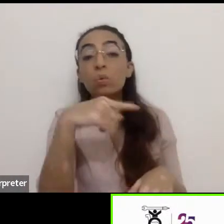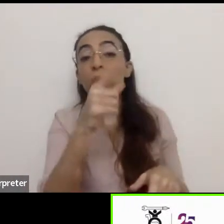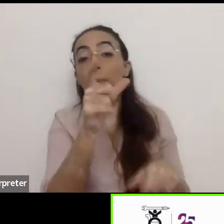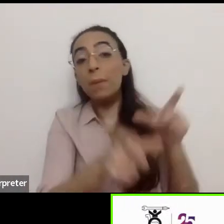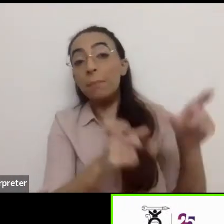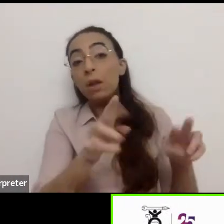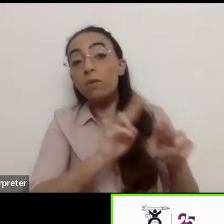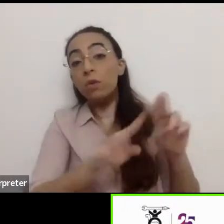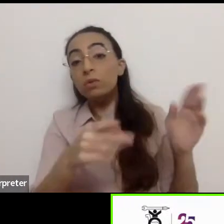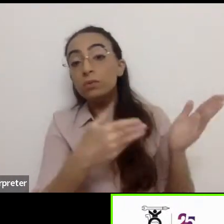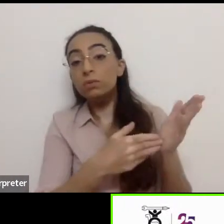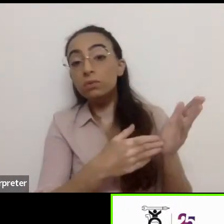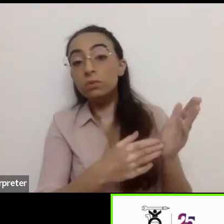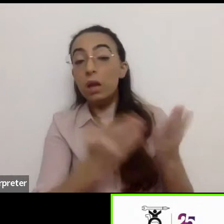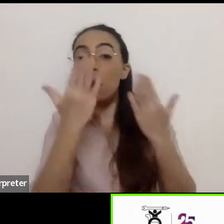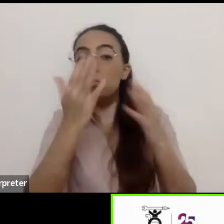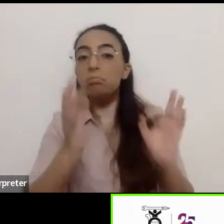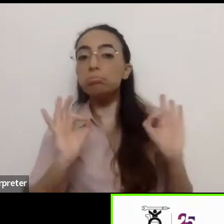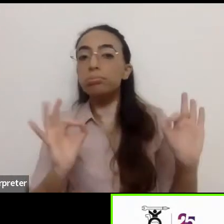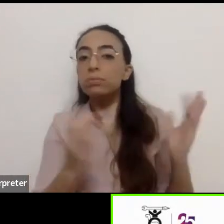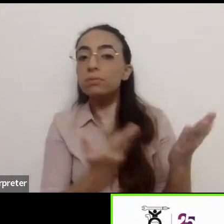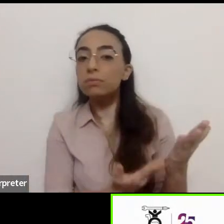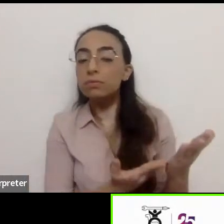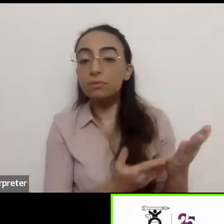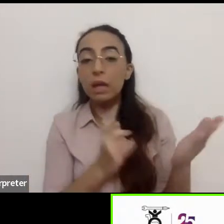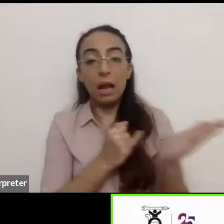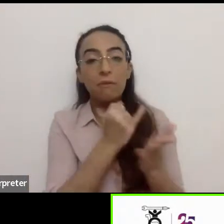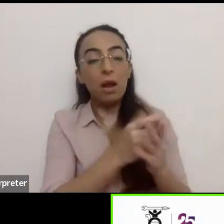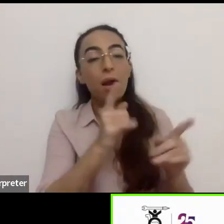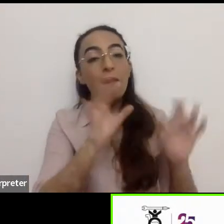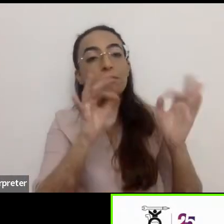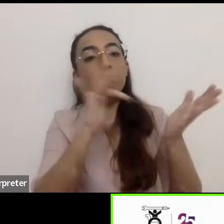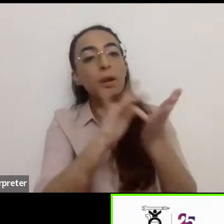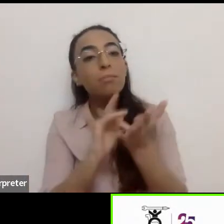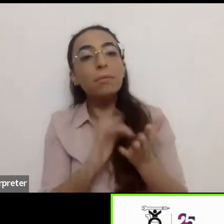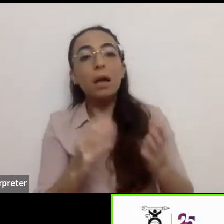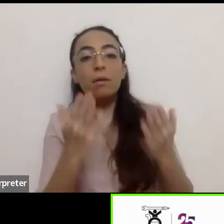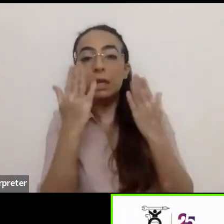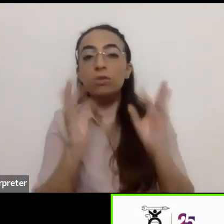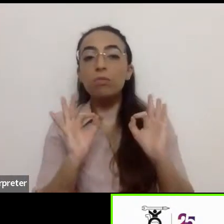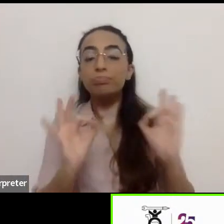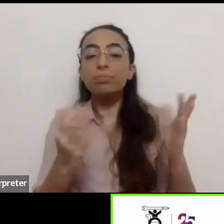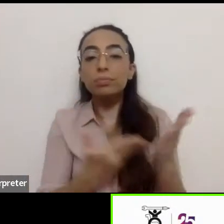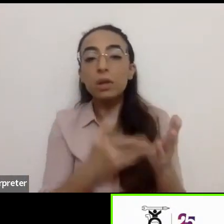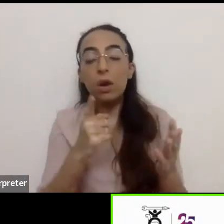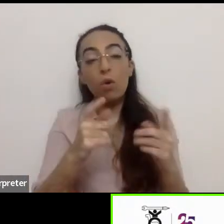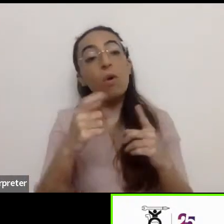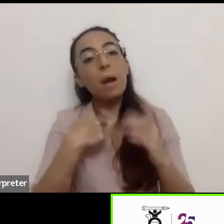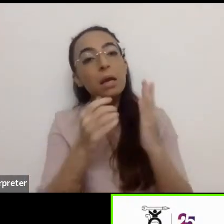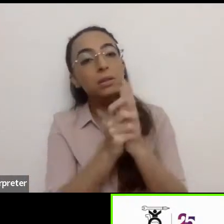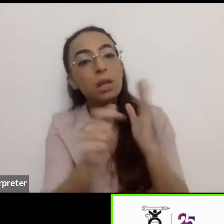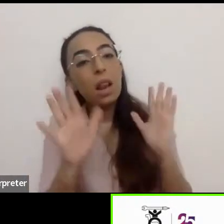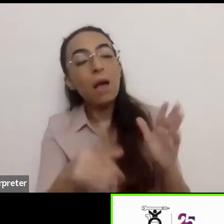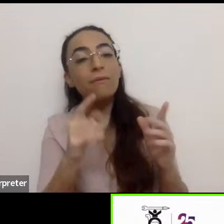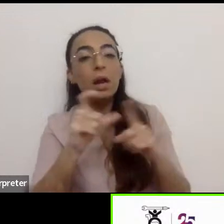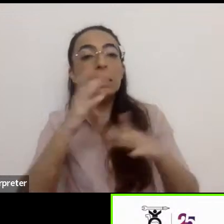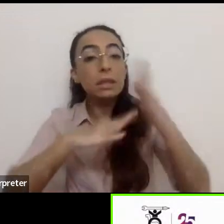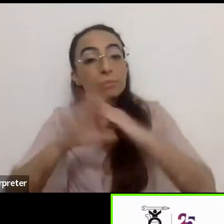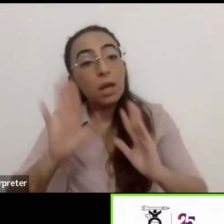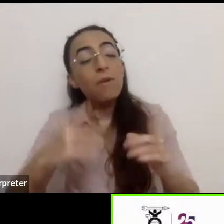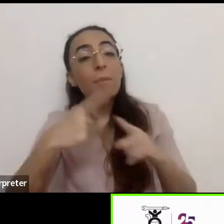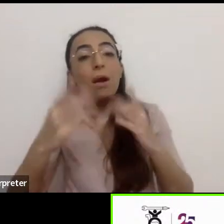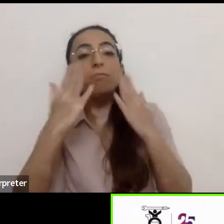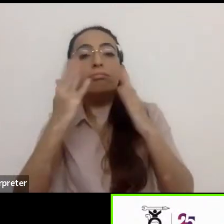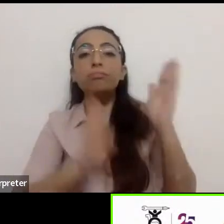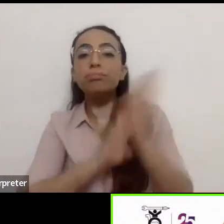with fairly educated backgrounds, right? So they have honed that skill and with that disability. So we hope this program will